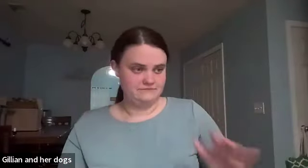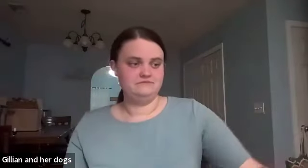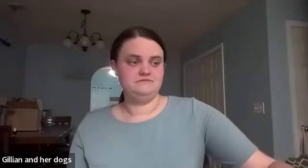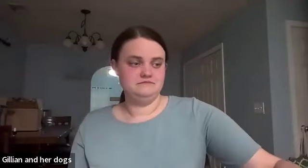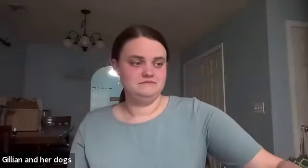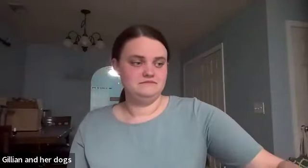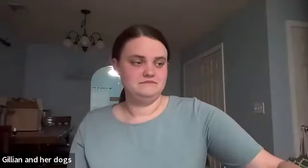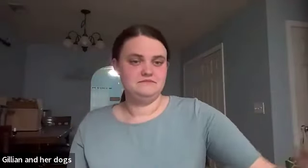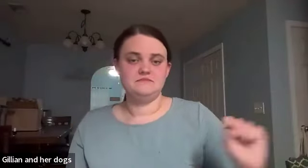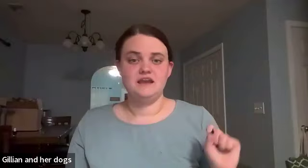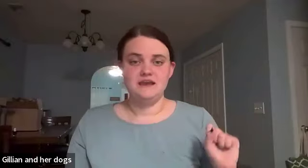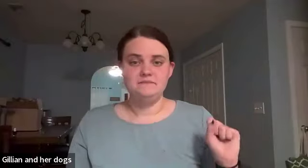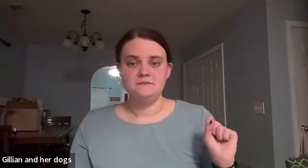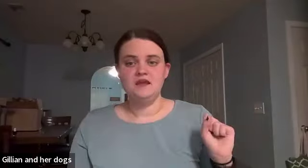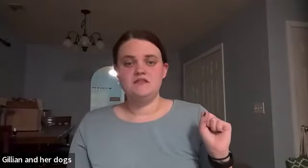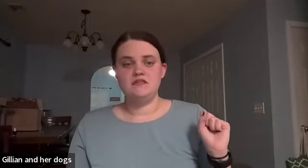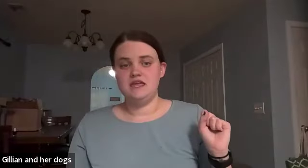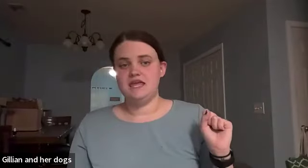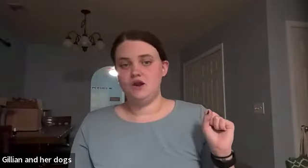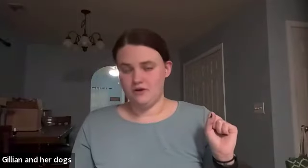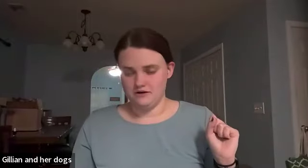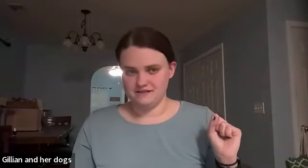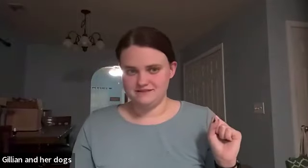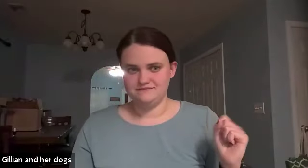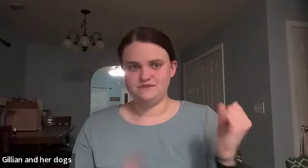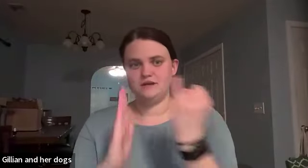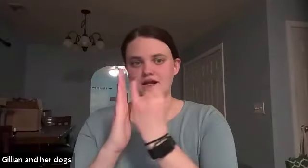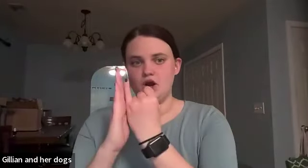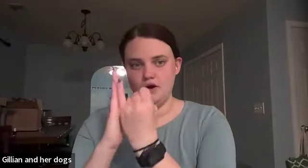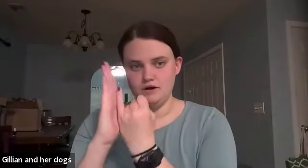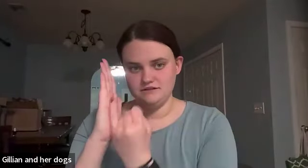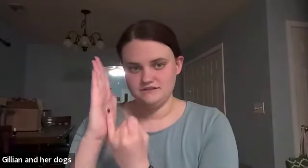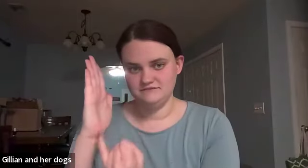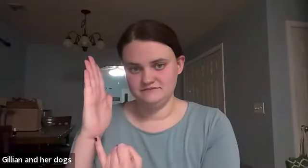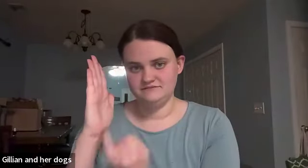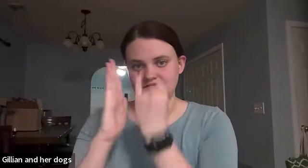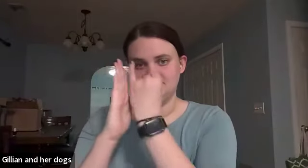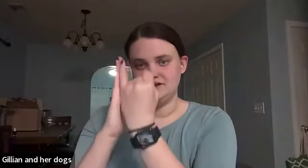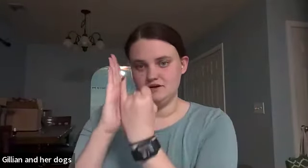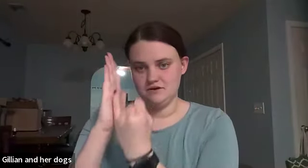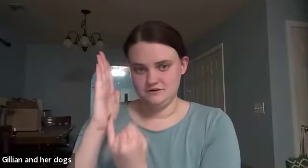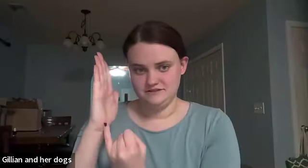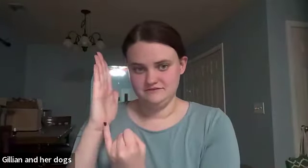Librarian. Okay. Then artist. So we had art, artist,